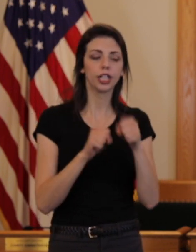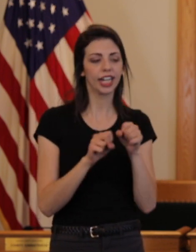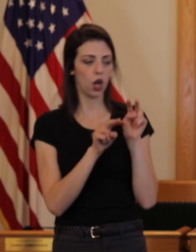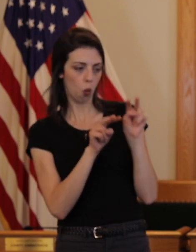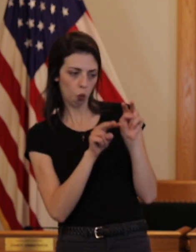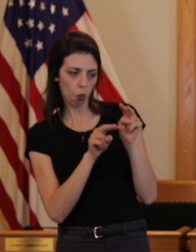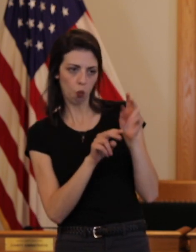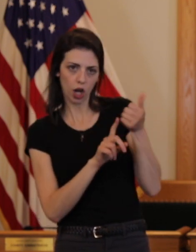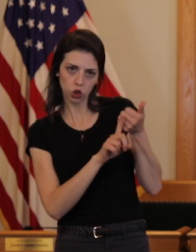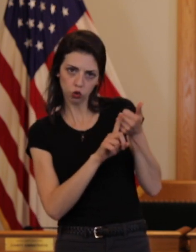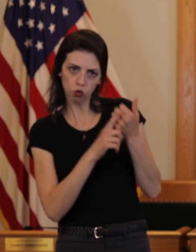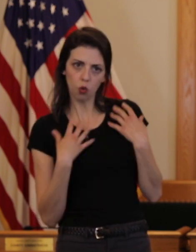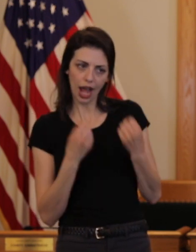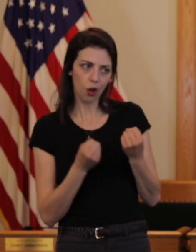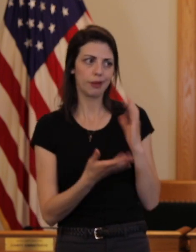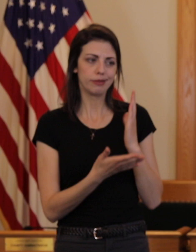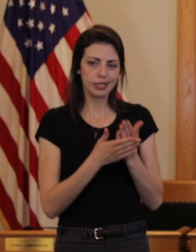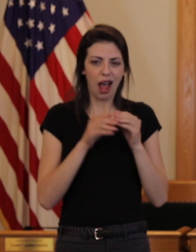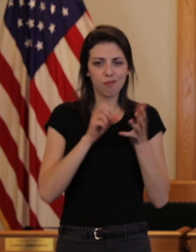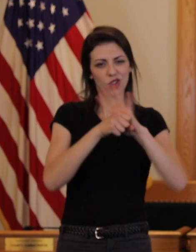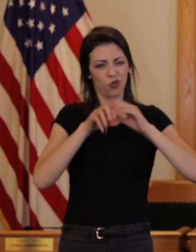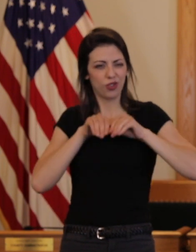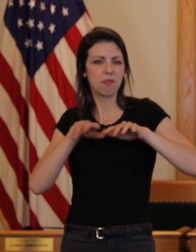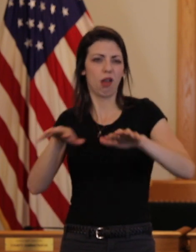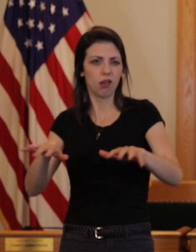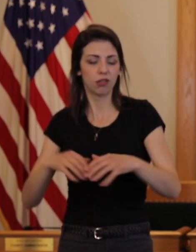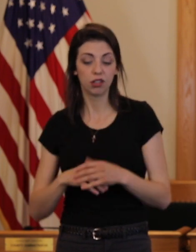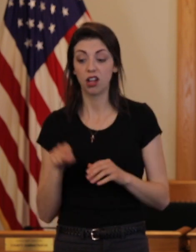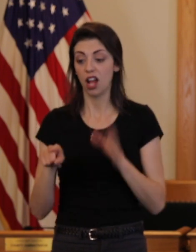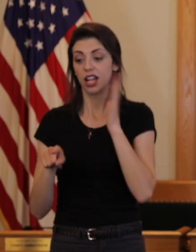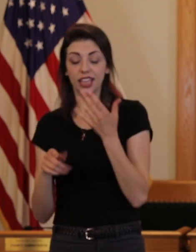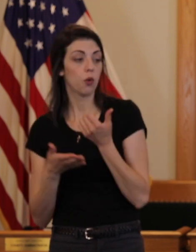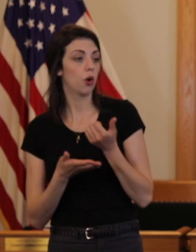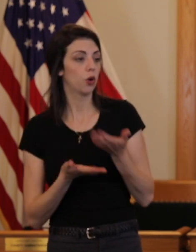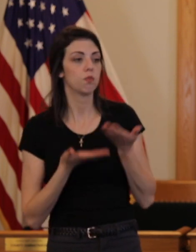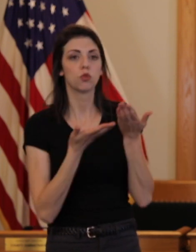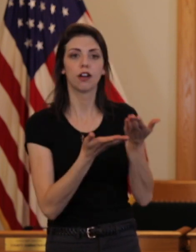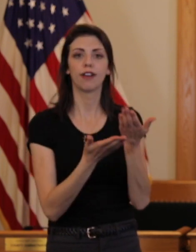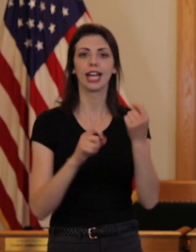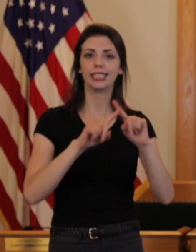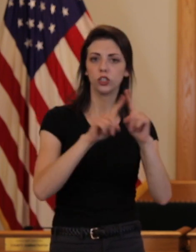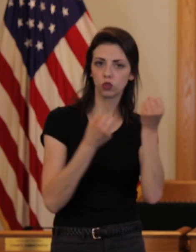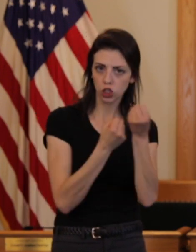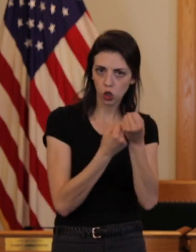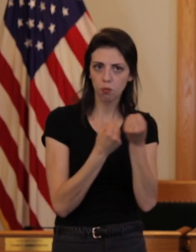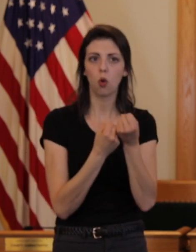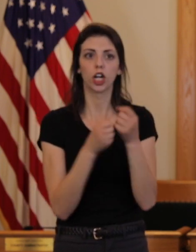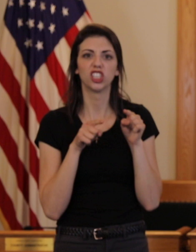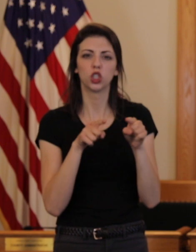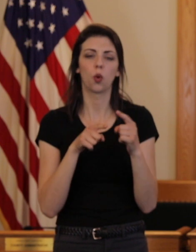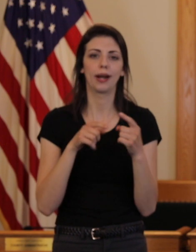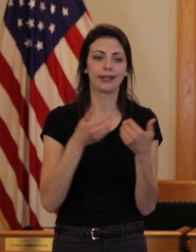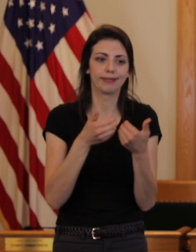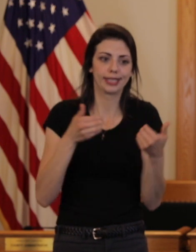prevent the spread of COVID-19. They will work with you to link you to any supports you might need during an isolation